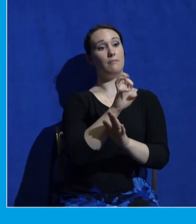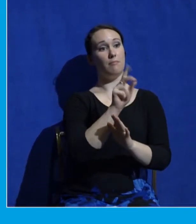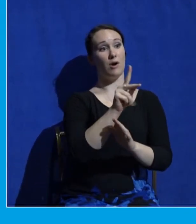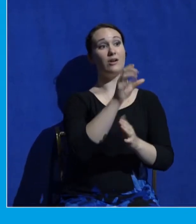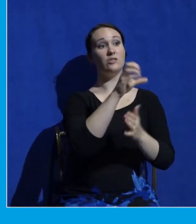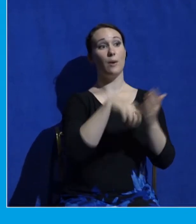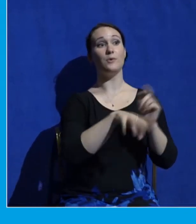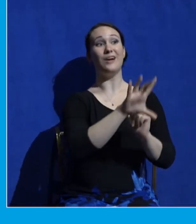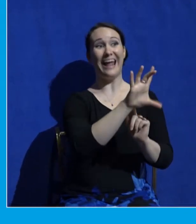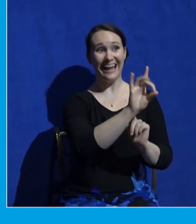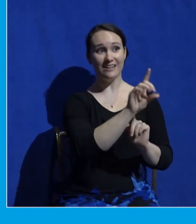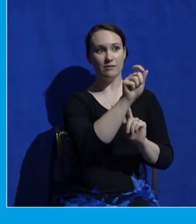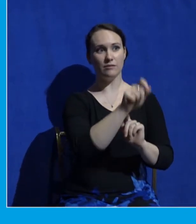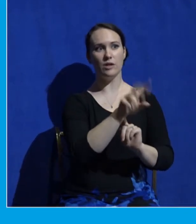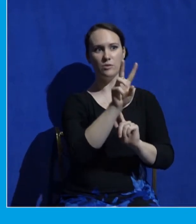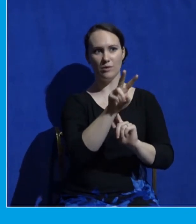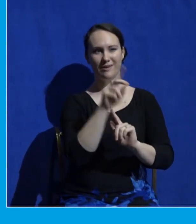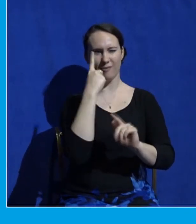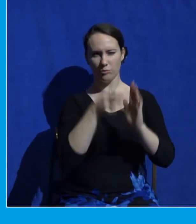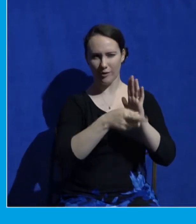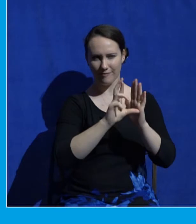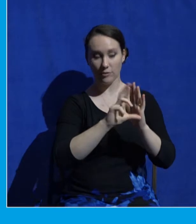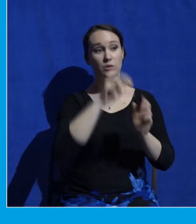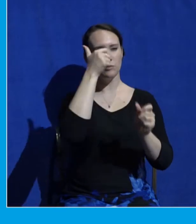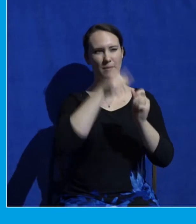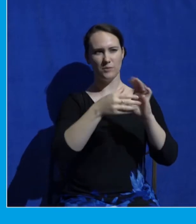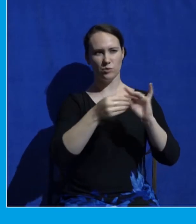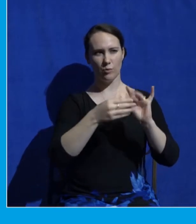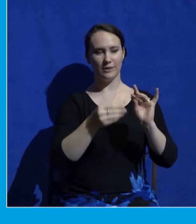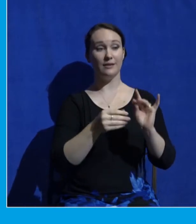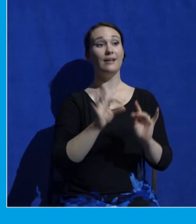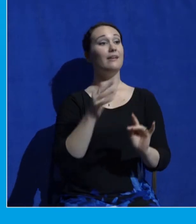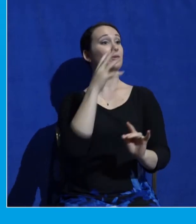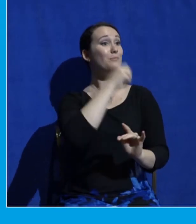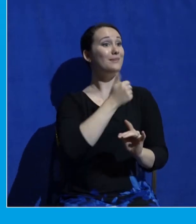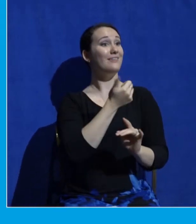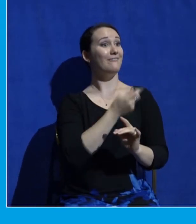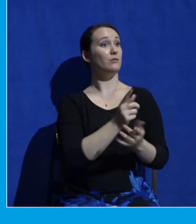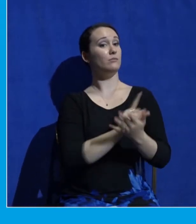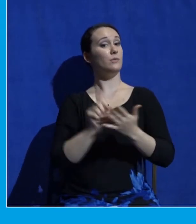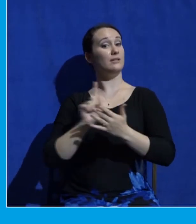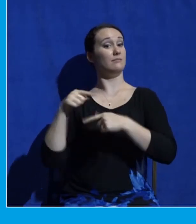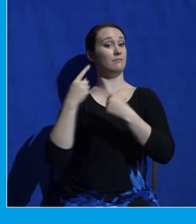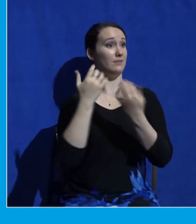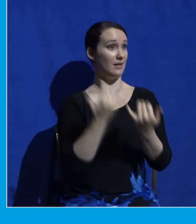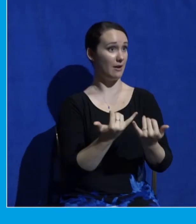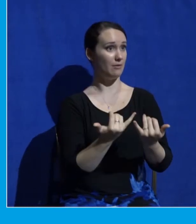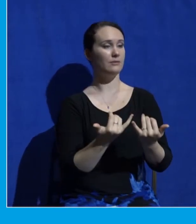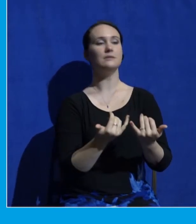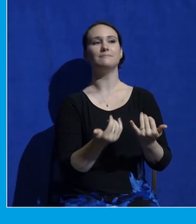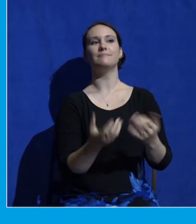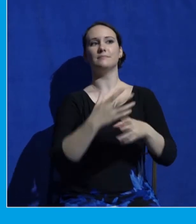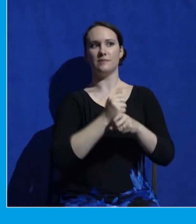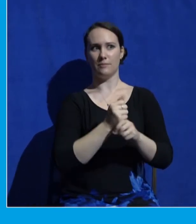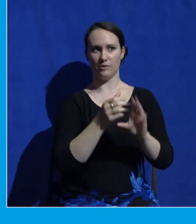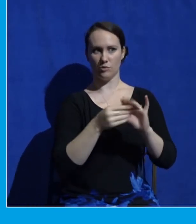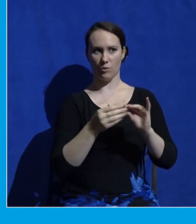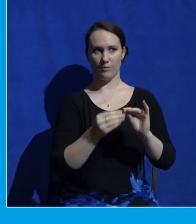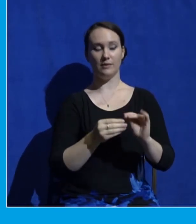now. Remember this story. So just in case you missed the last couple of weeks, here's what we've been looking at. This story about Jesus healing